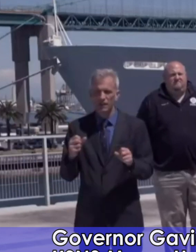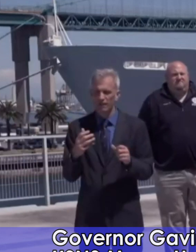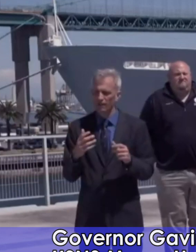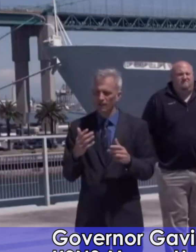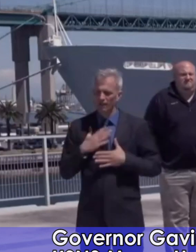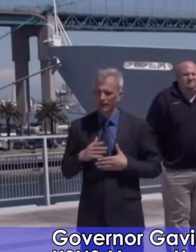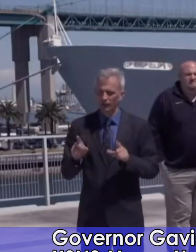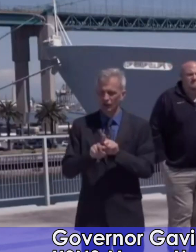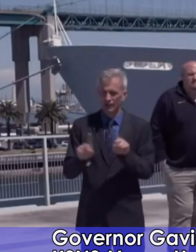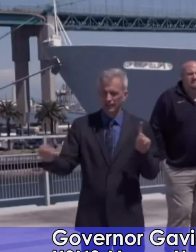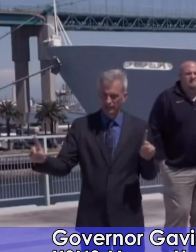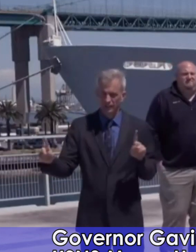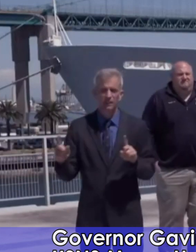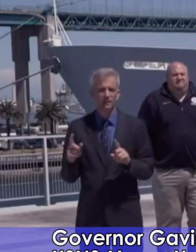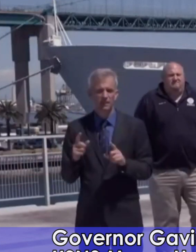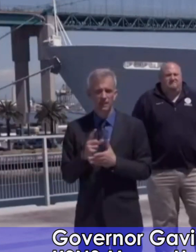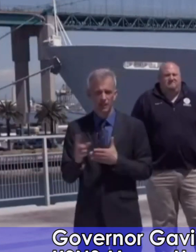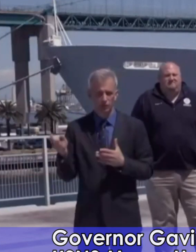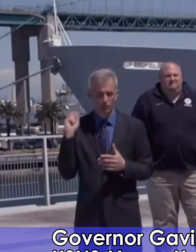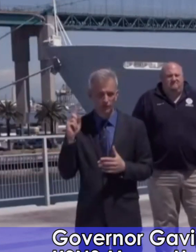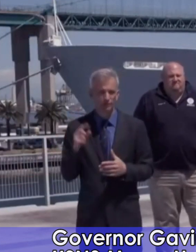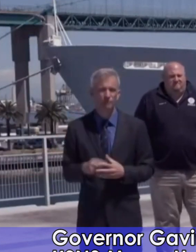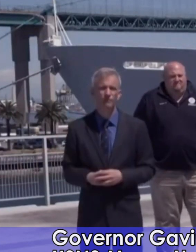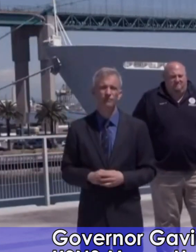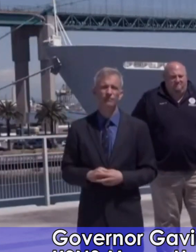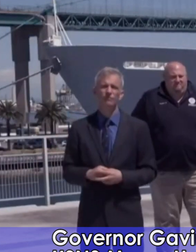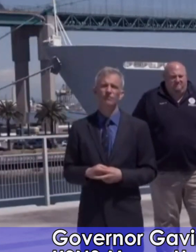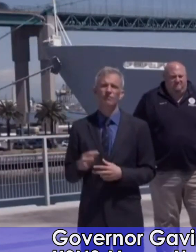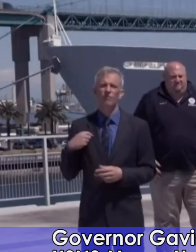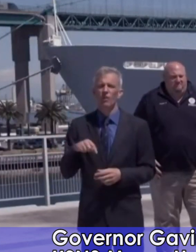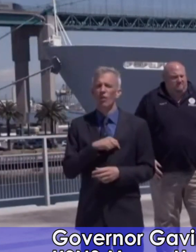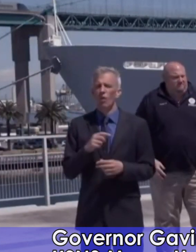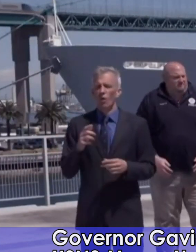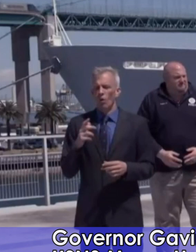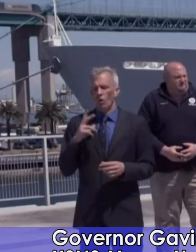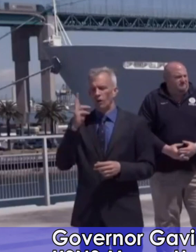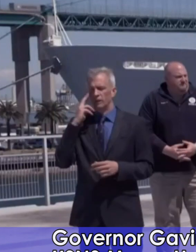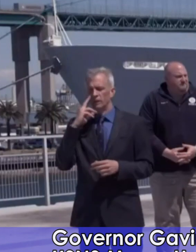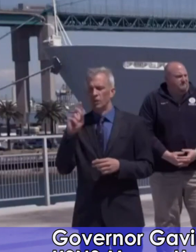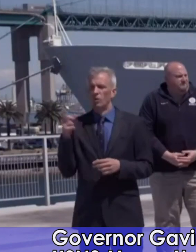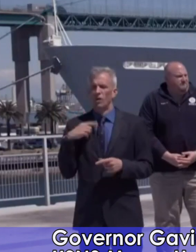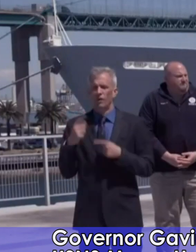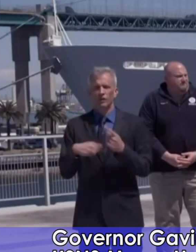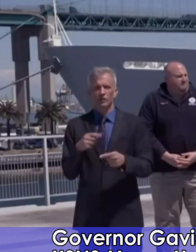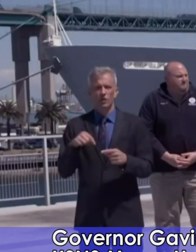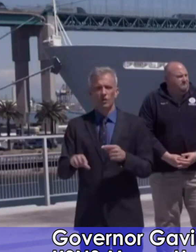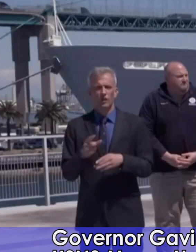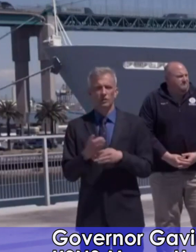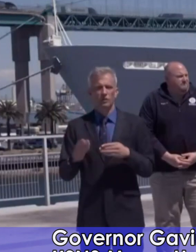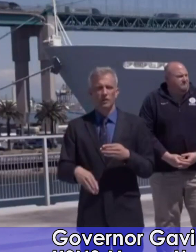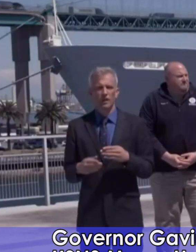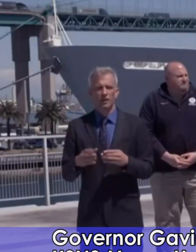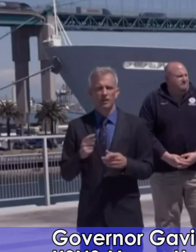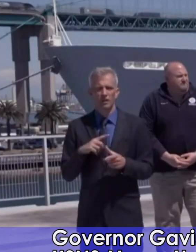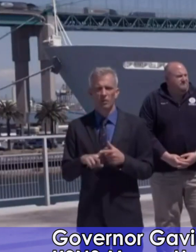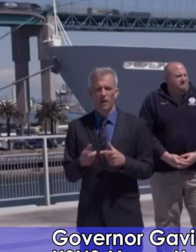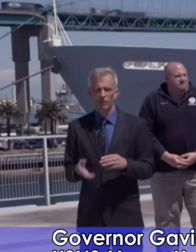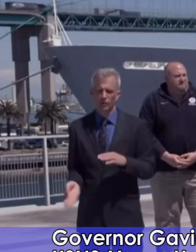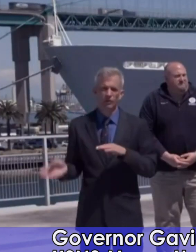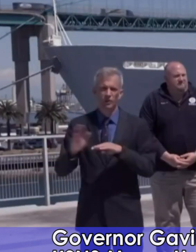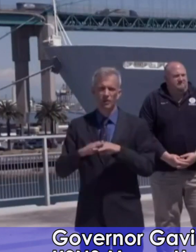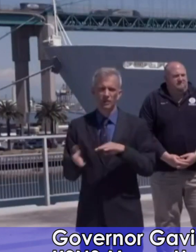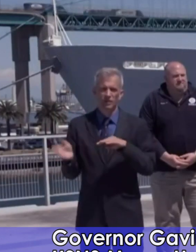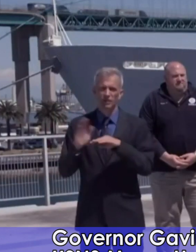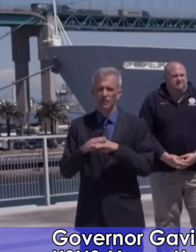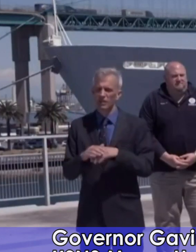distancing last weekend. We'll see where things go this weekend, and to the extent we have to ratchet up the enforcement